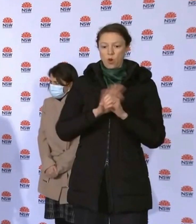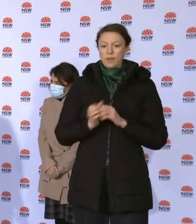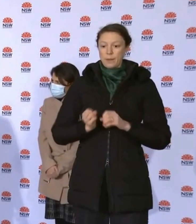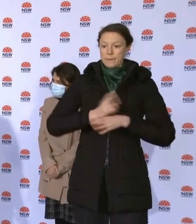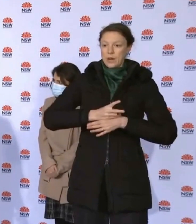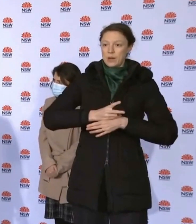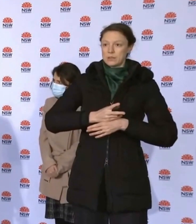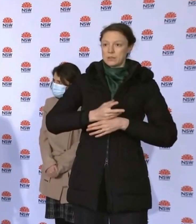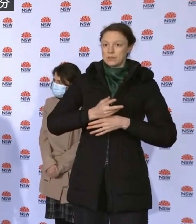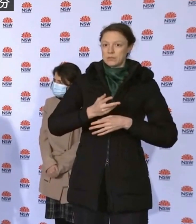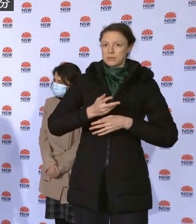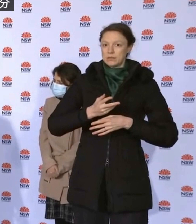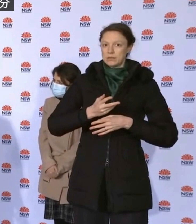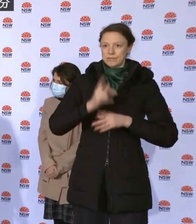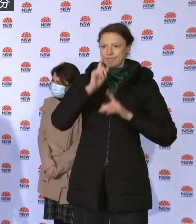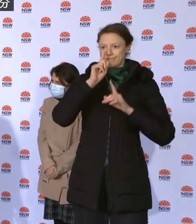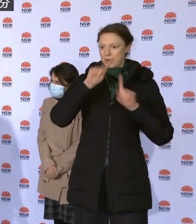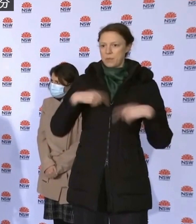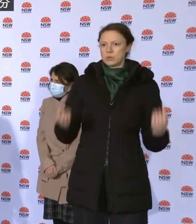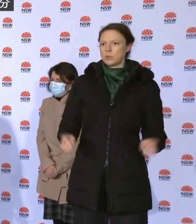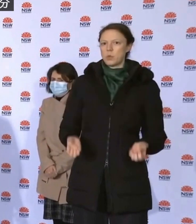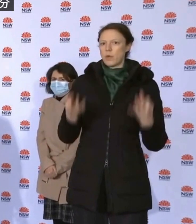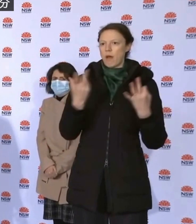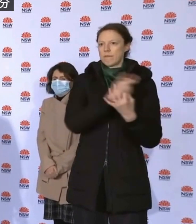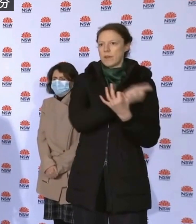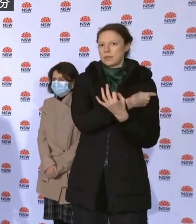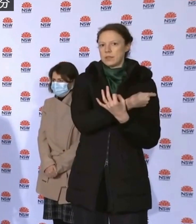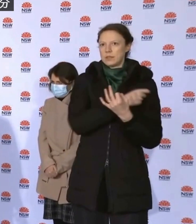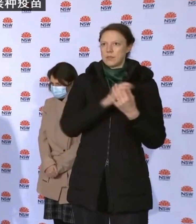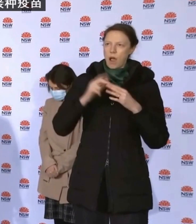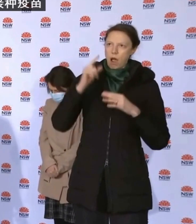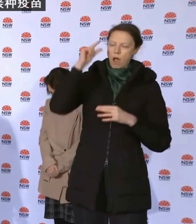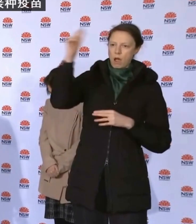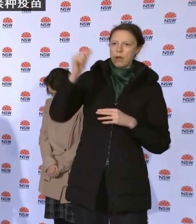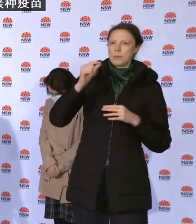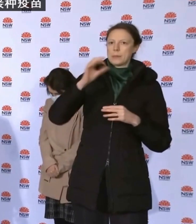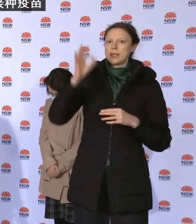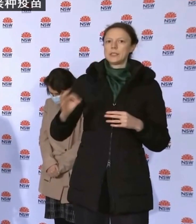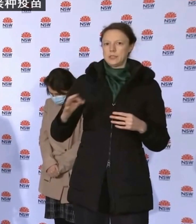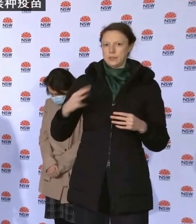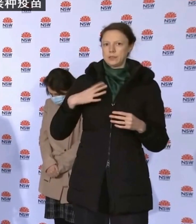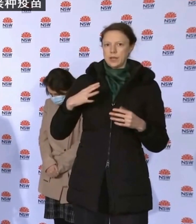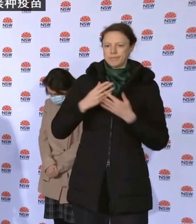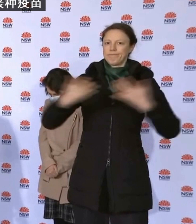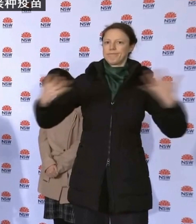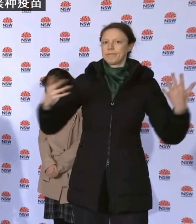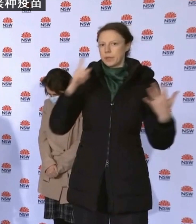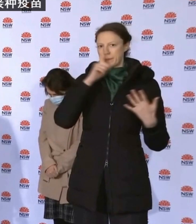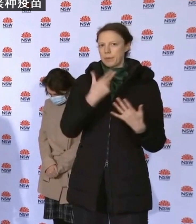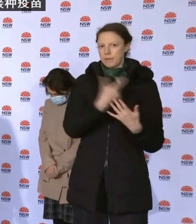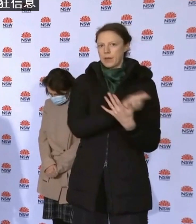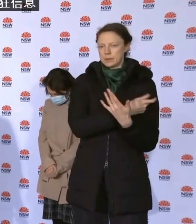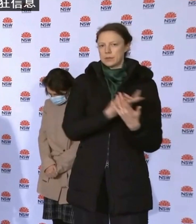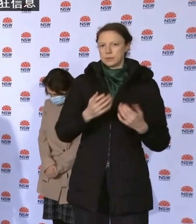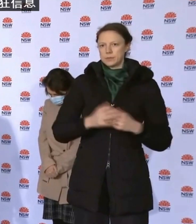without a very substantial proportion of our population being vaccinated. So please go and get